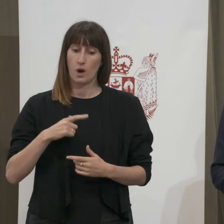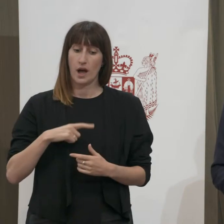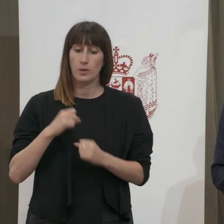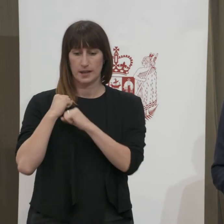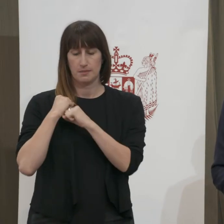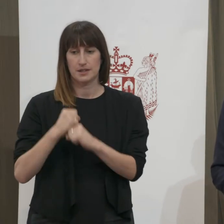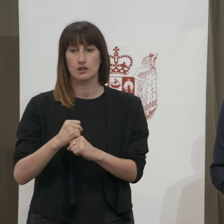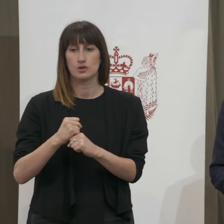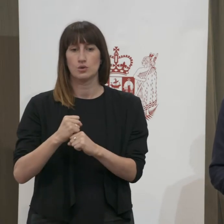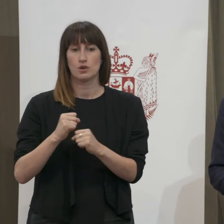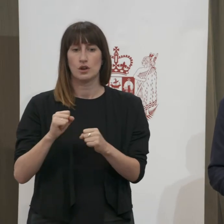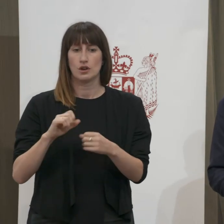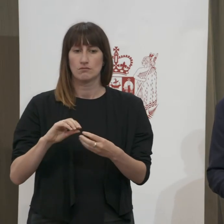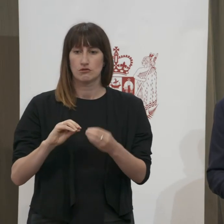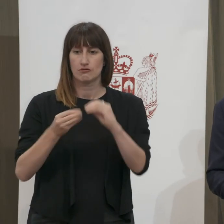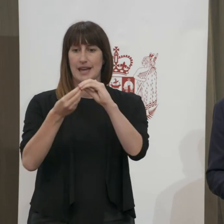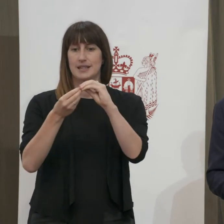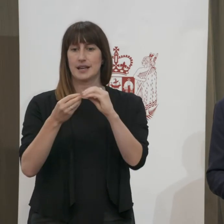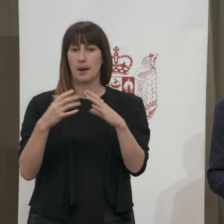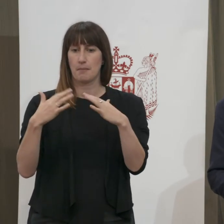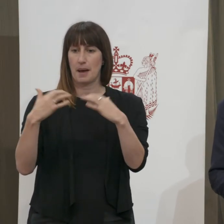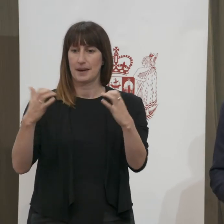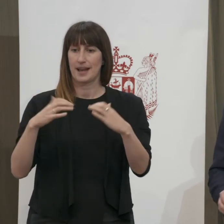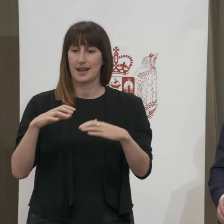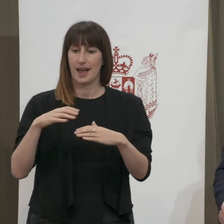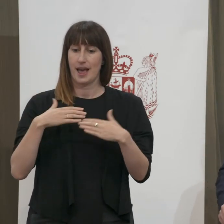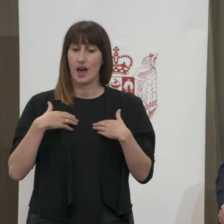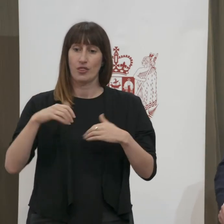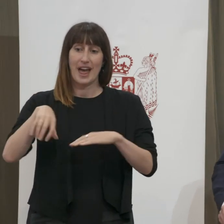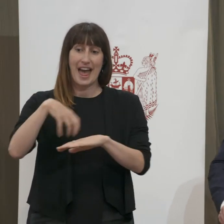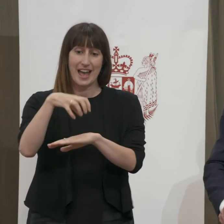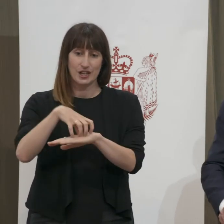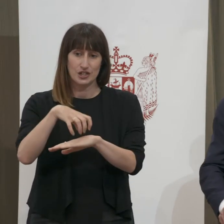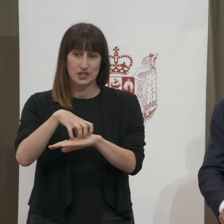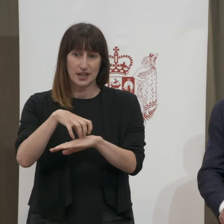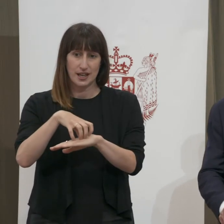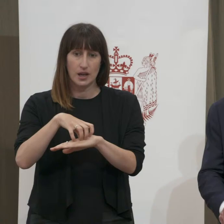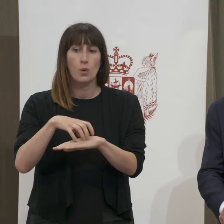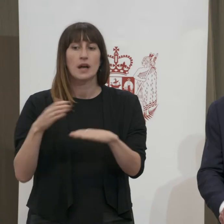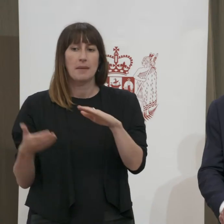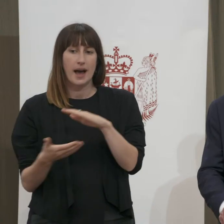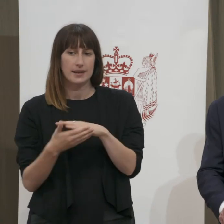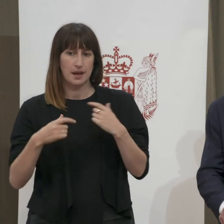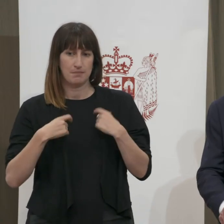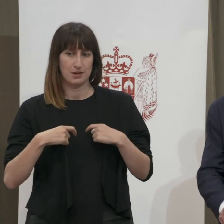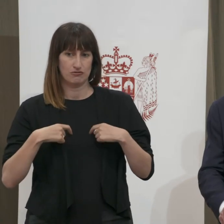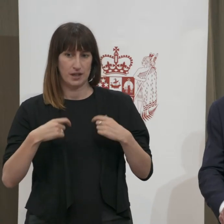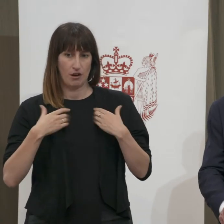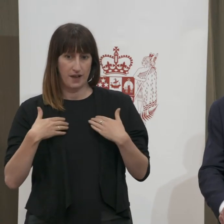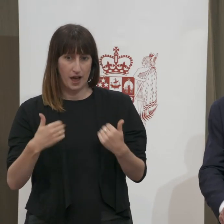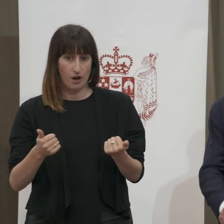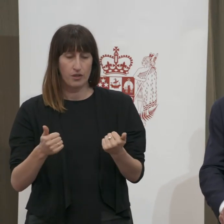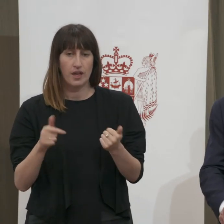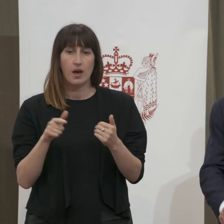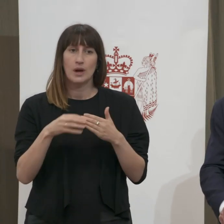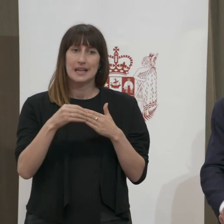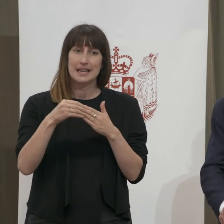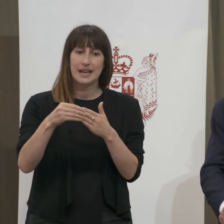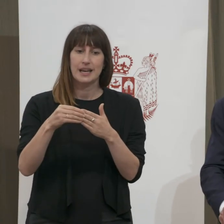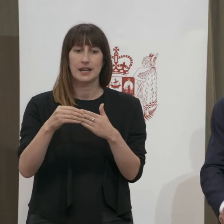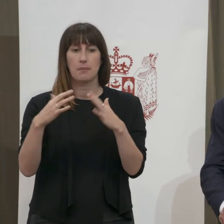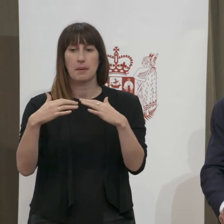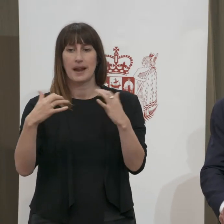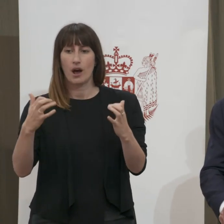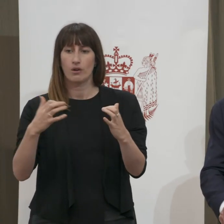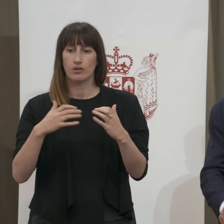health agency. The Public Health Agency will be located inside the Ministry of Health and will lead public health strategy,